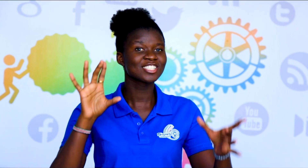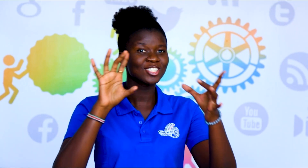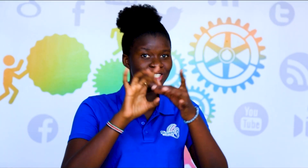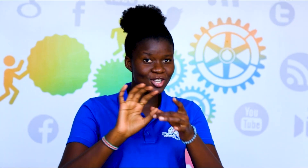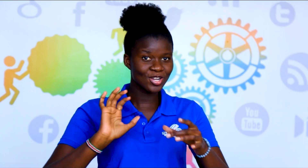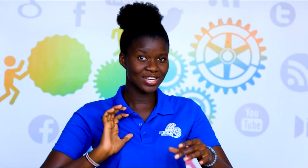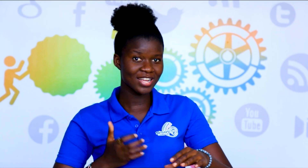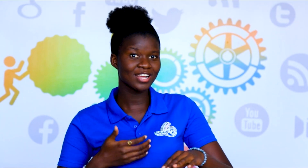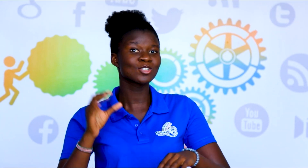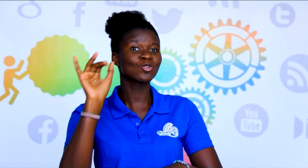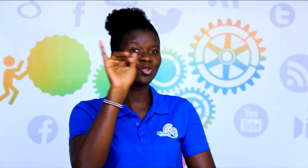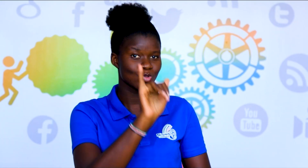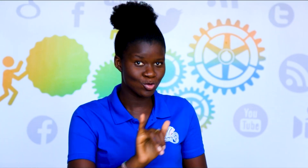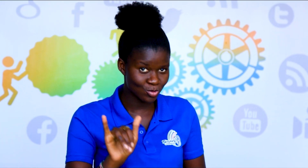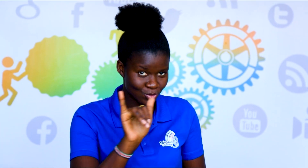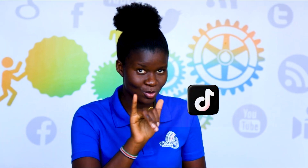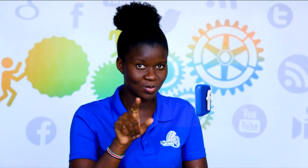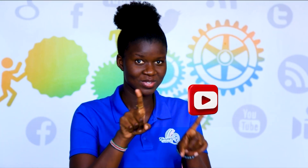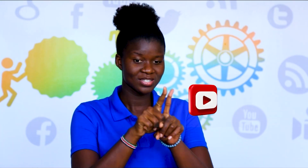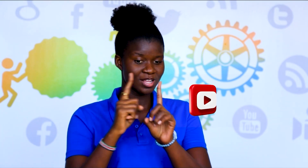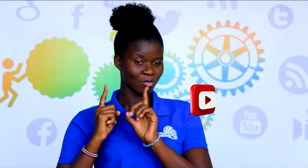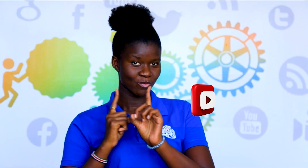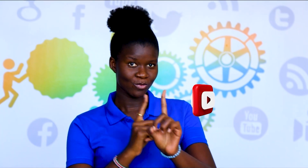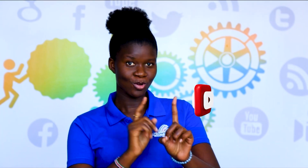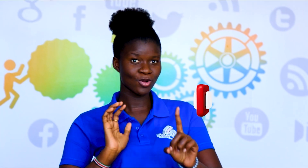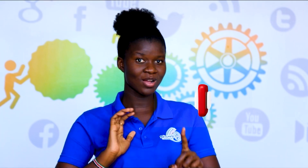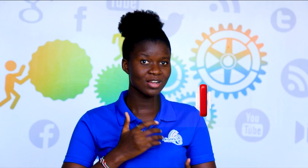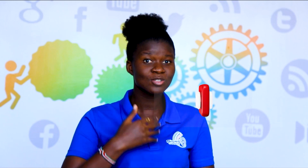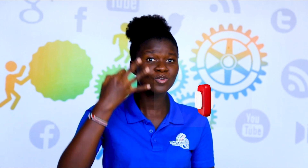Please subscribe to our YouTube, follow us on our